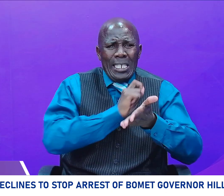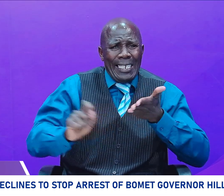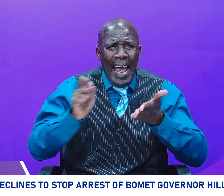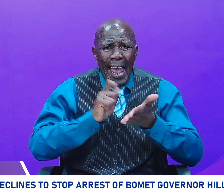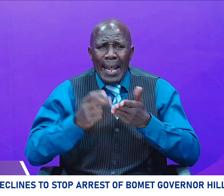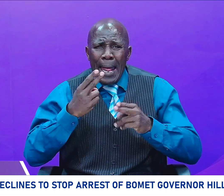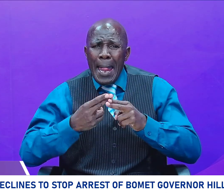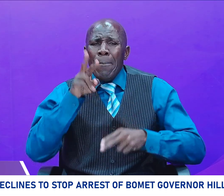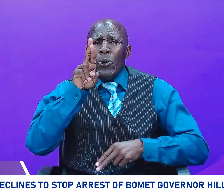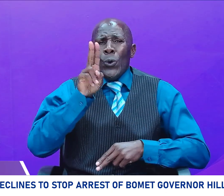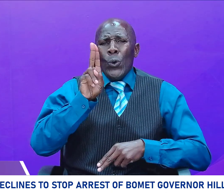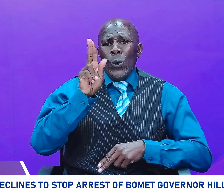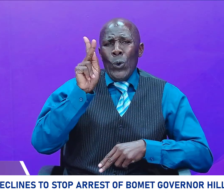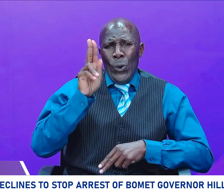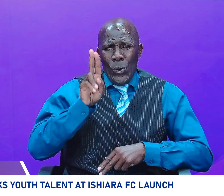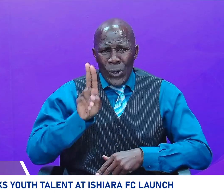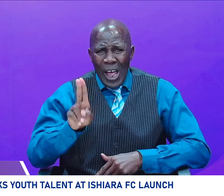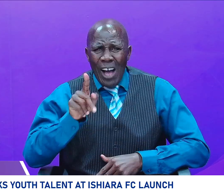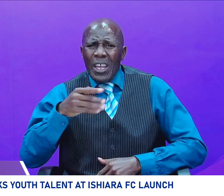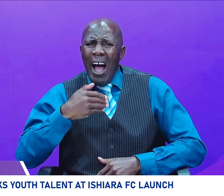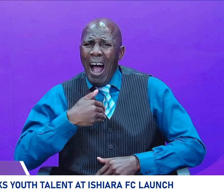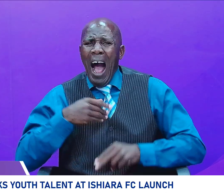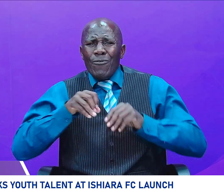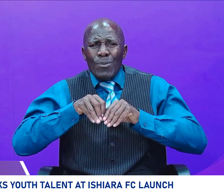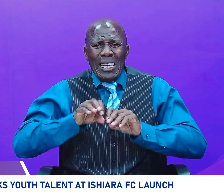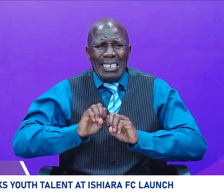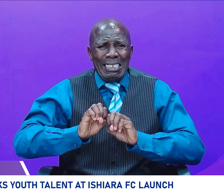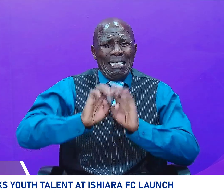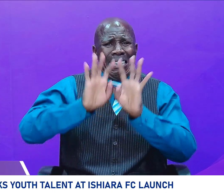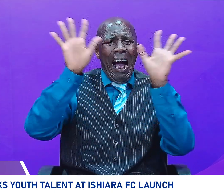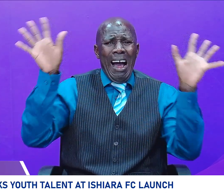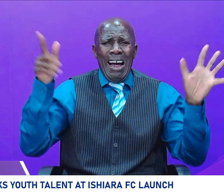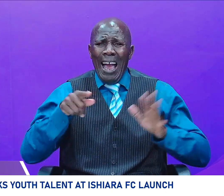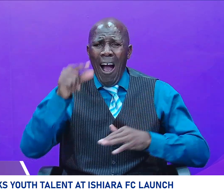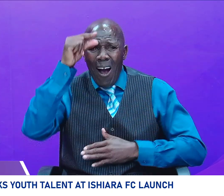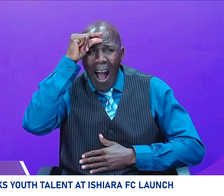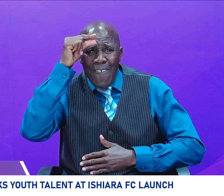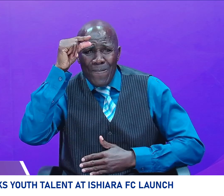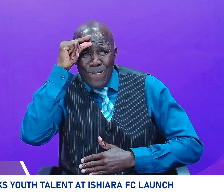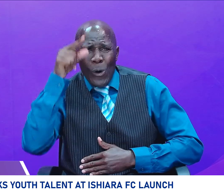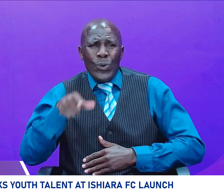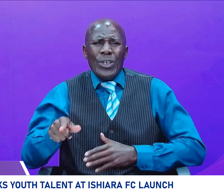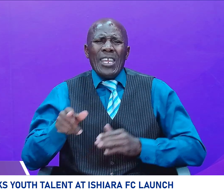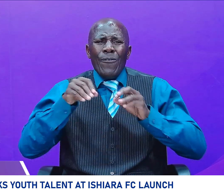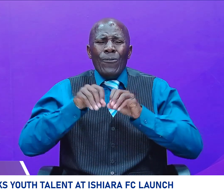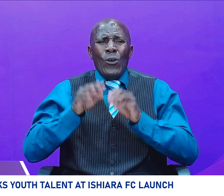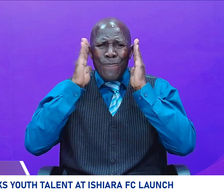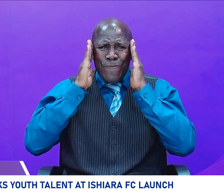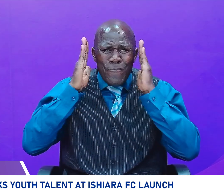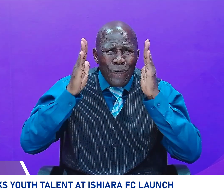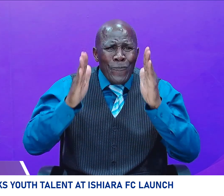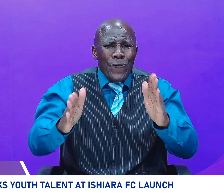And now the Public Service CS Geoffrey Ruku has reaffirmed that the government's commitment